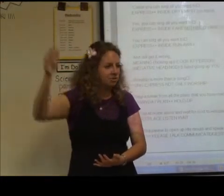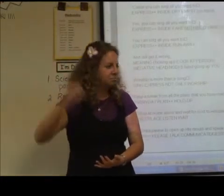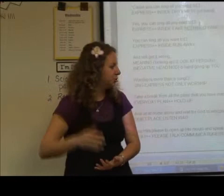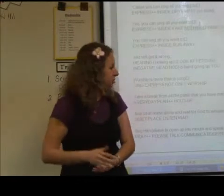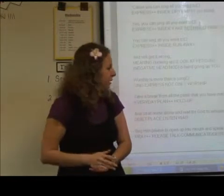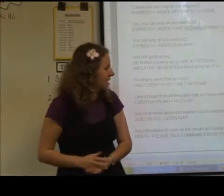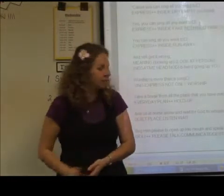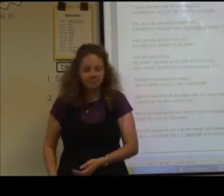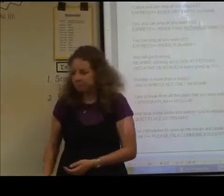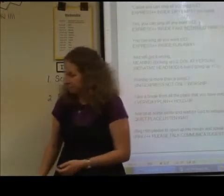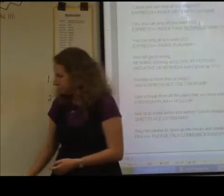push you back.